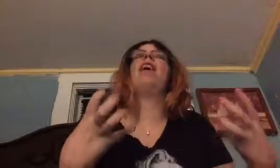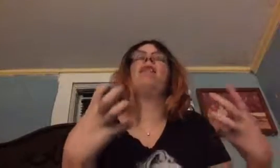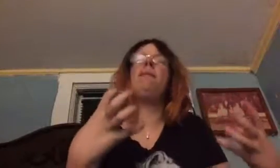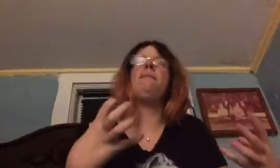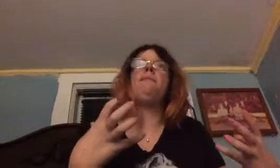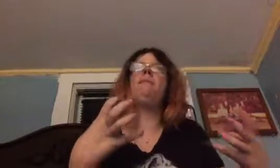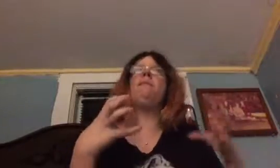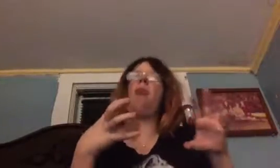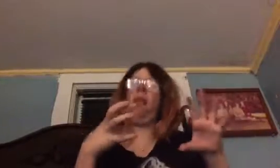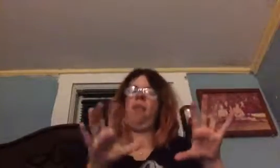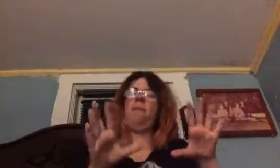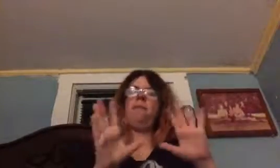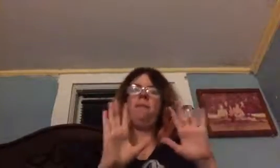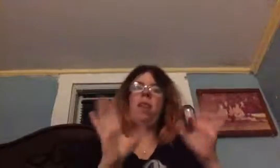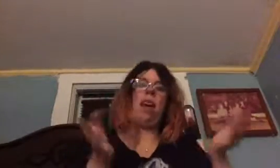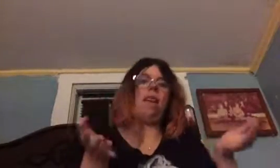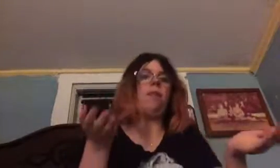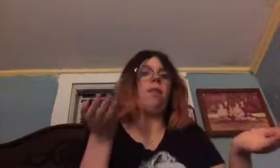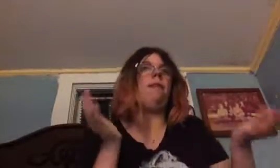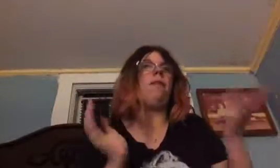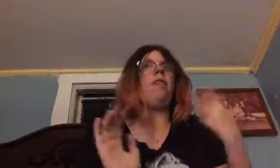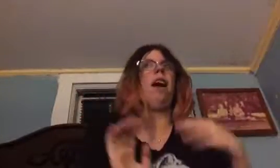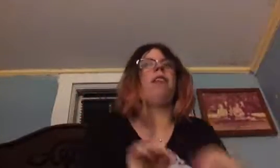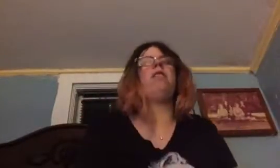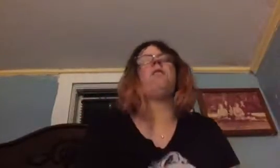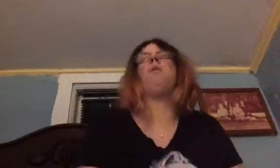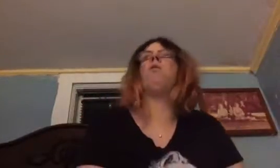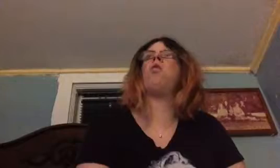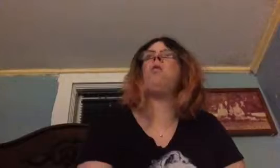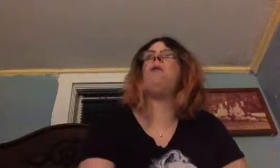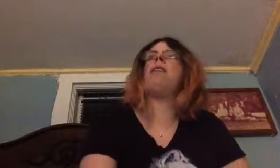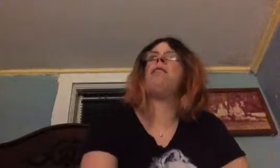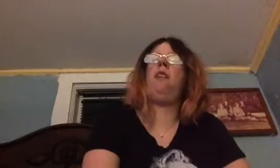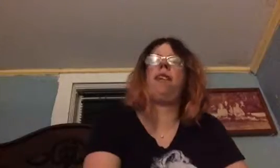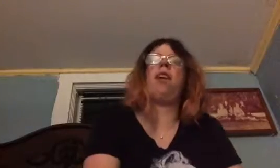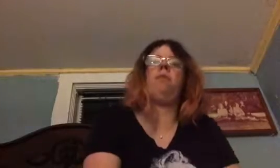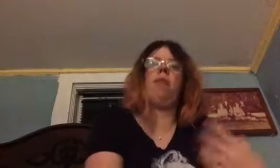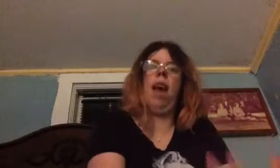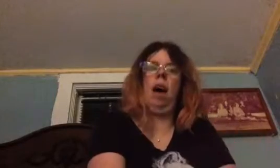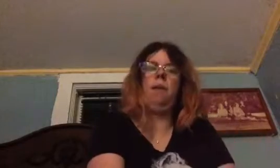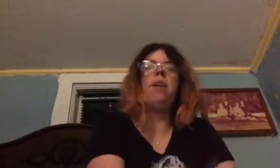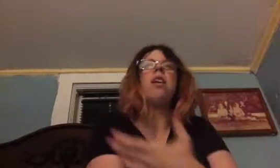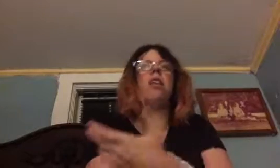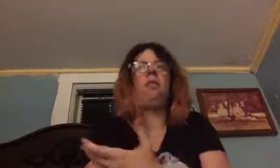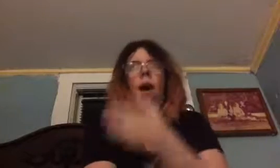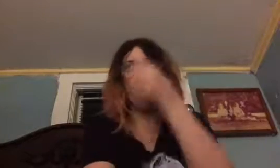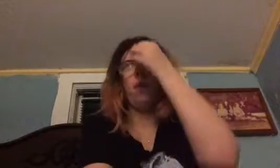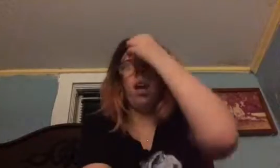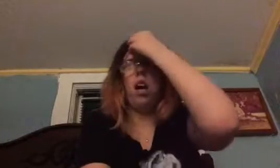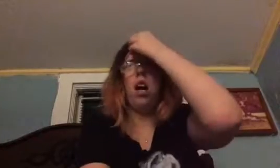money-hungry brother, and a few love interests. Her most current one is her ex-husband now, Devon.